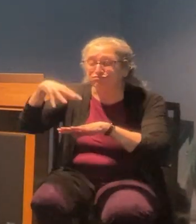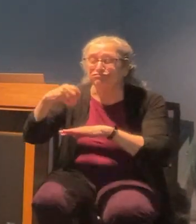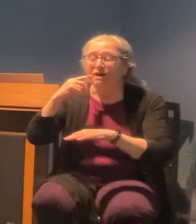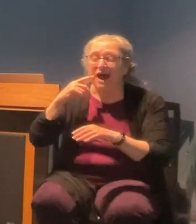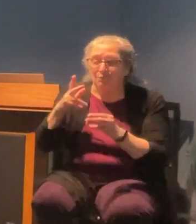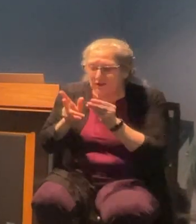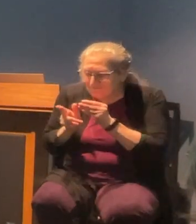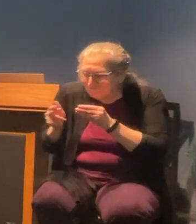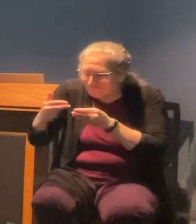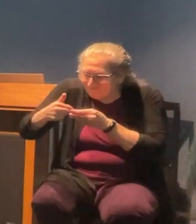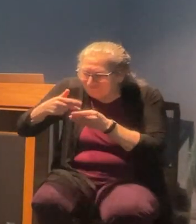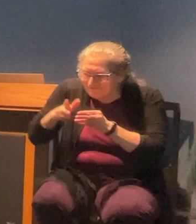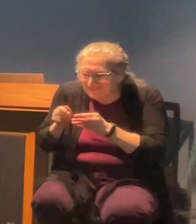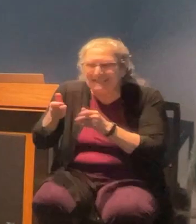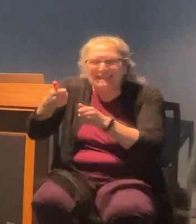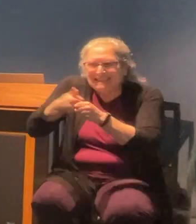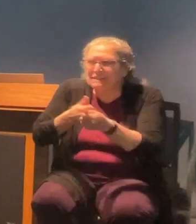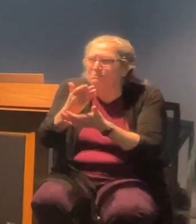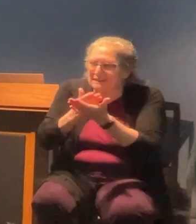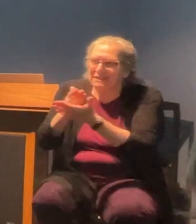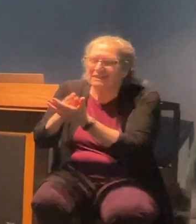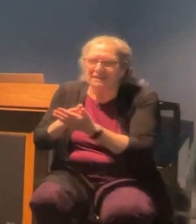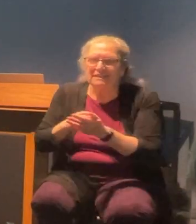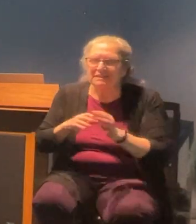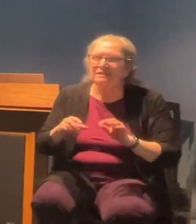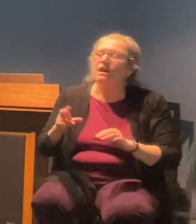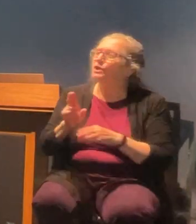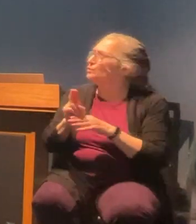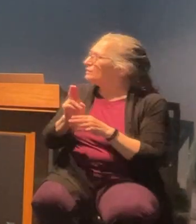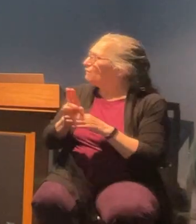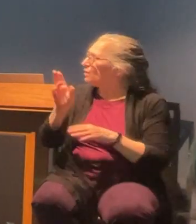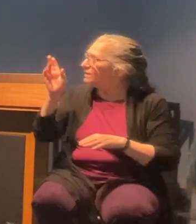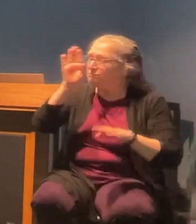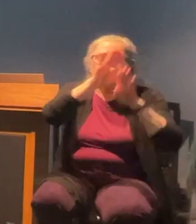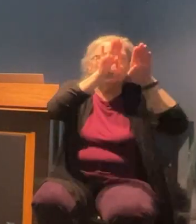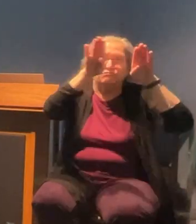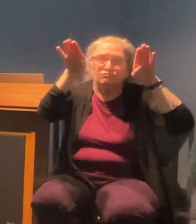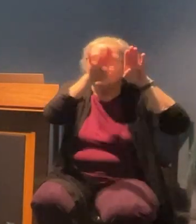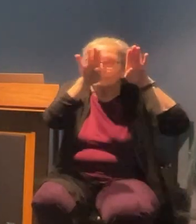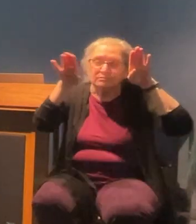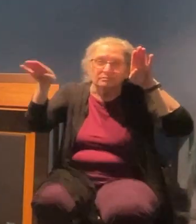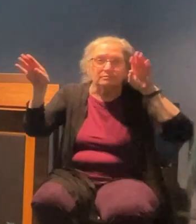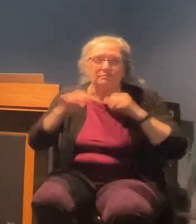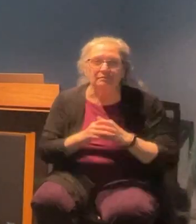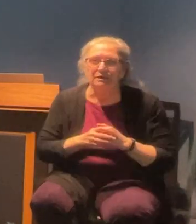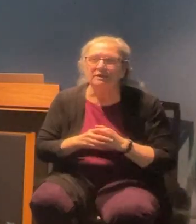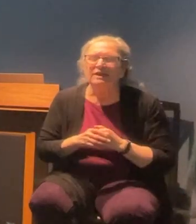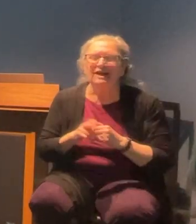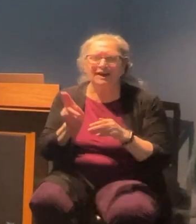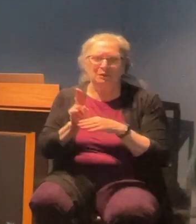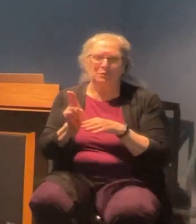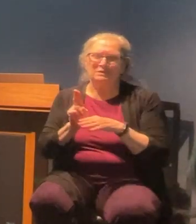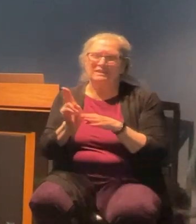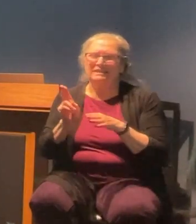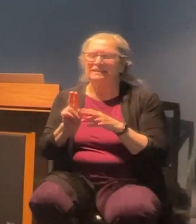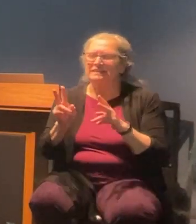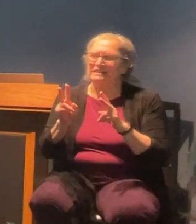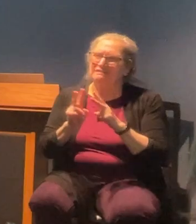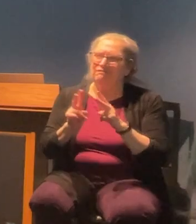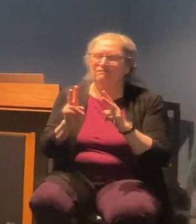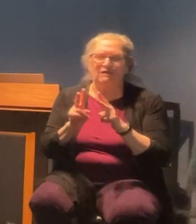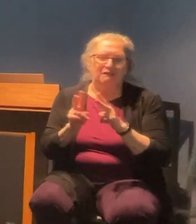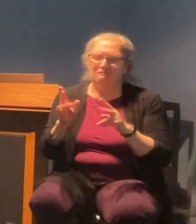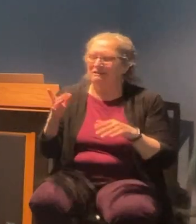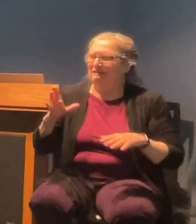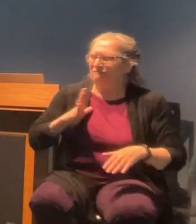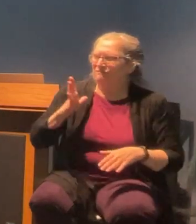grant that I could use for this project, and I used it to use this very fancy SEM machine